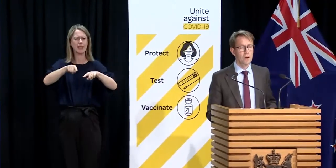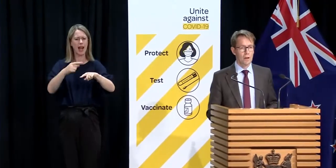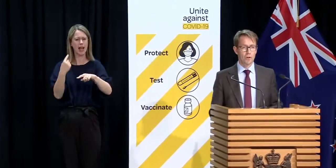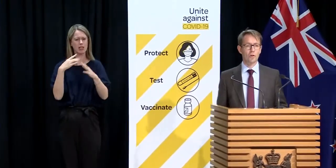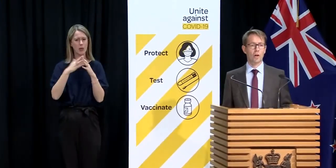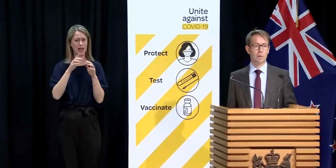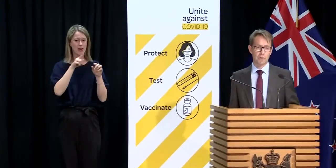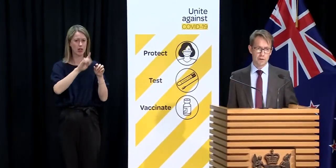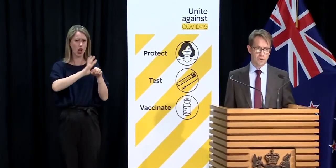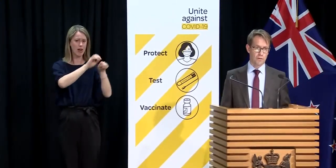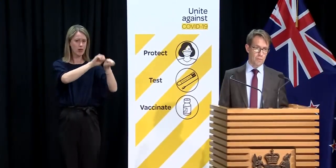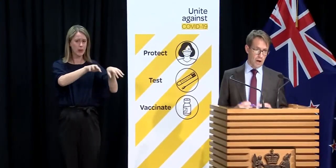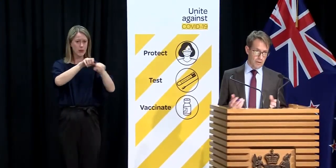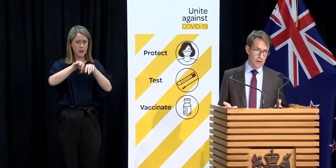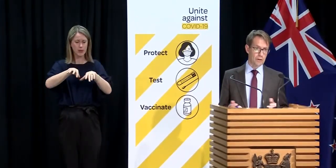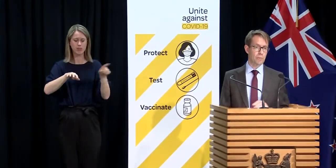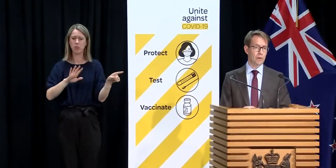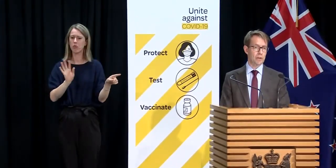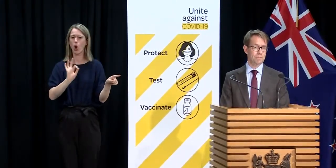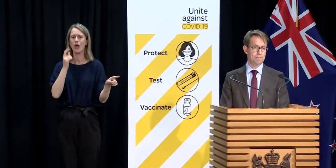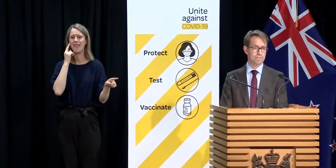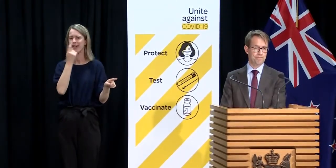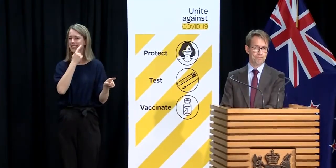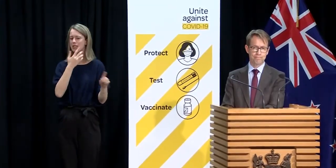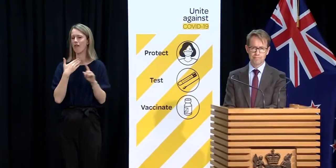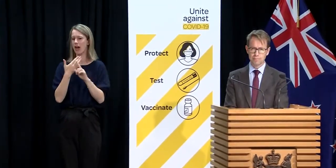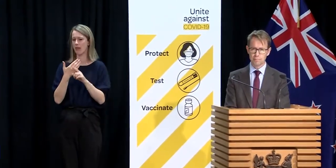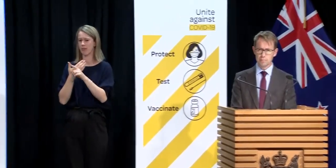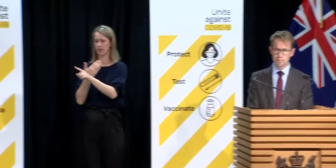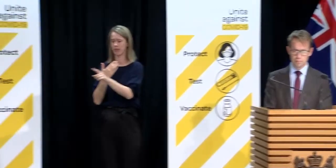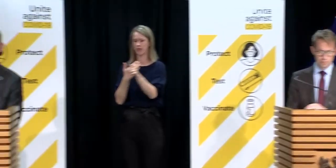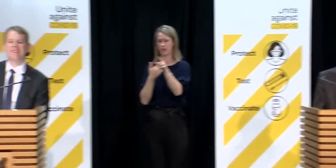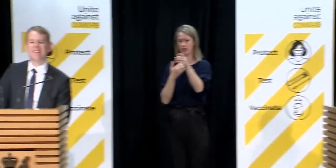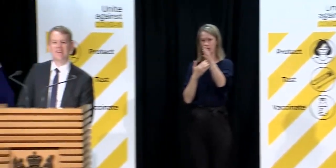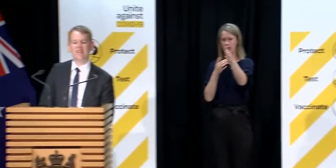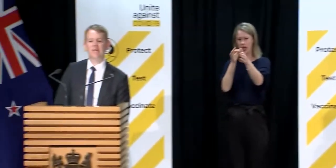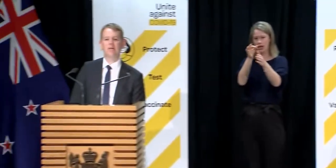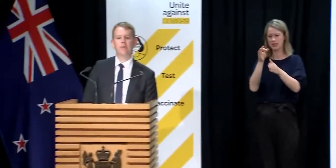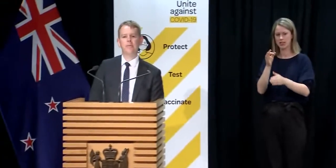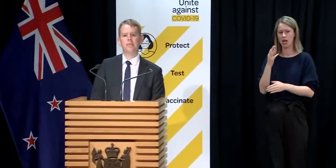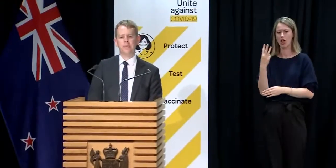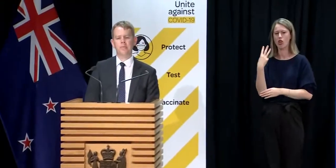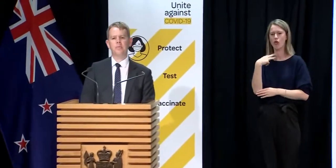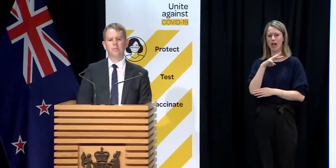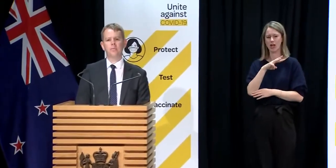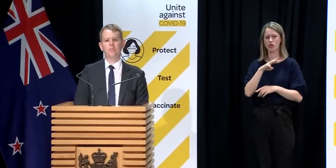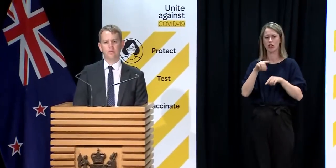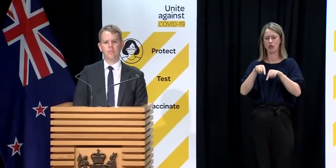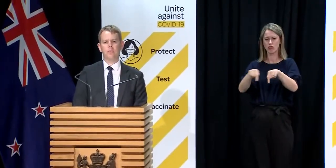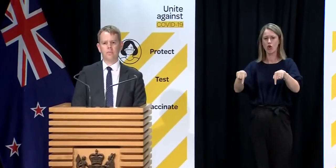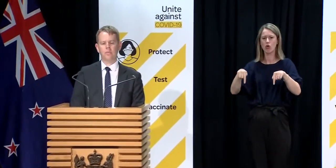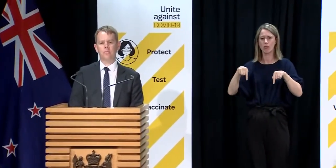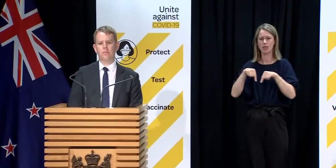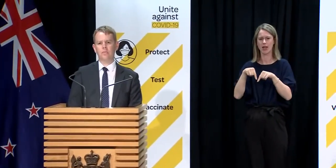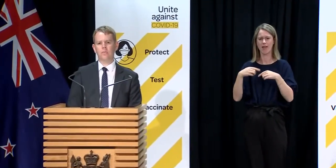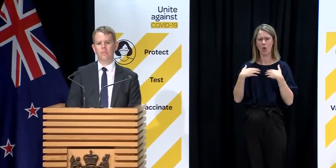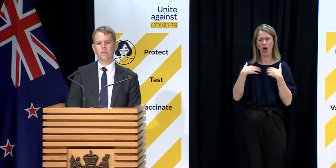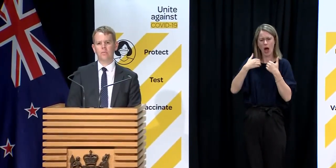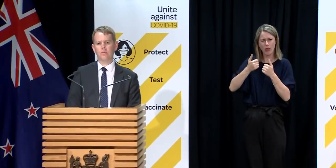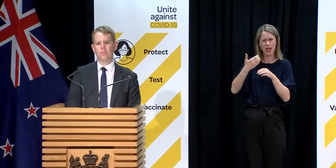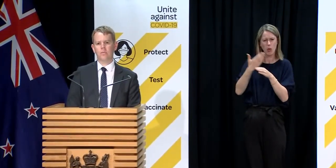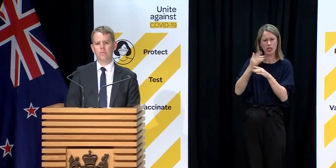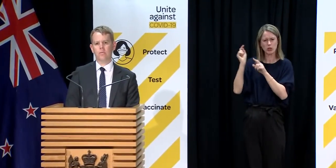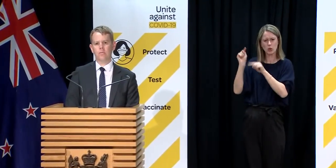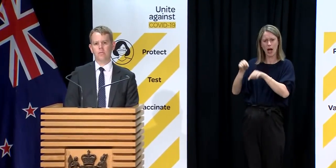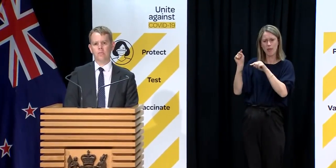week? No evidence from either at this point. The 300 extra rooms or the allocation in MIQ for healthcare workers, what's that going to